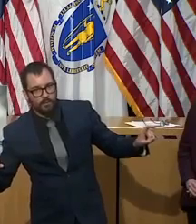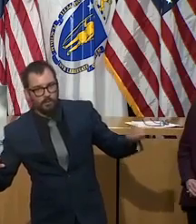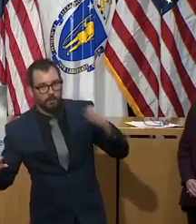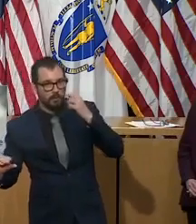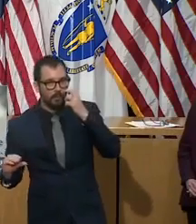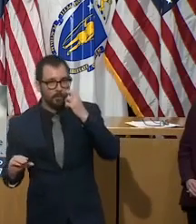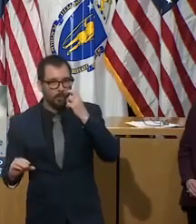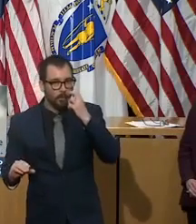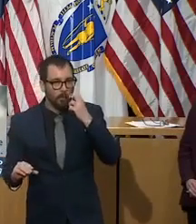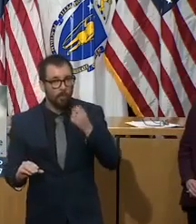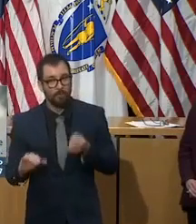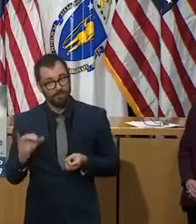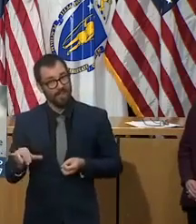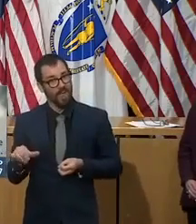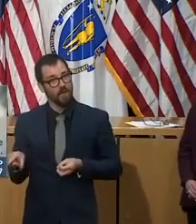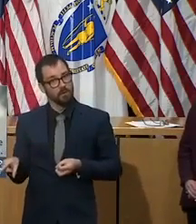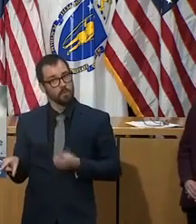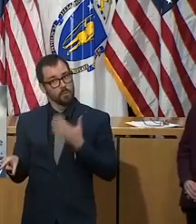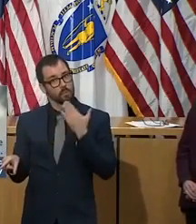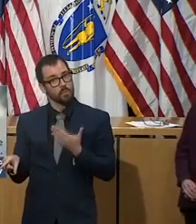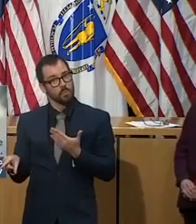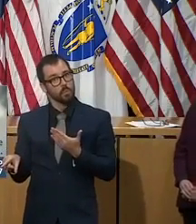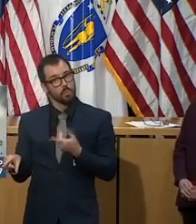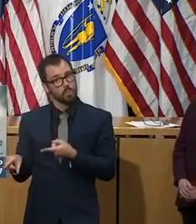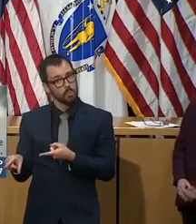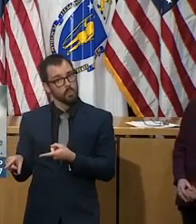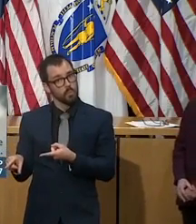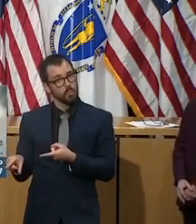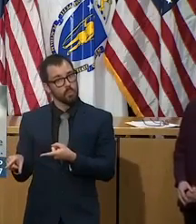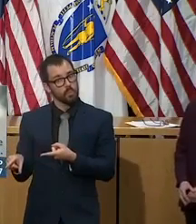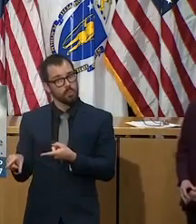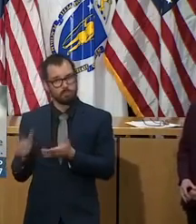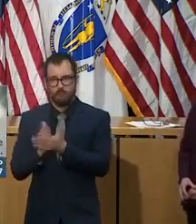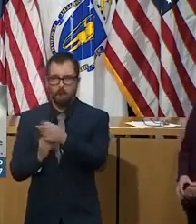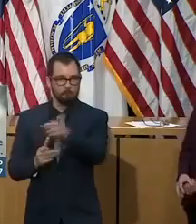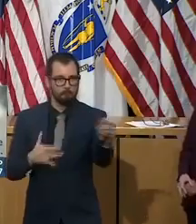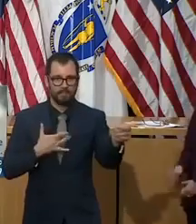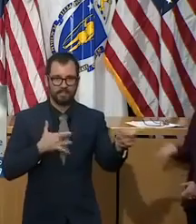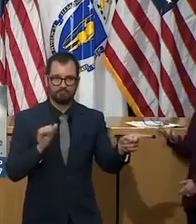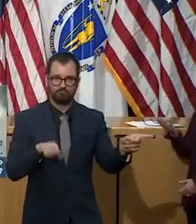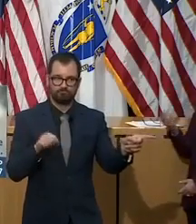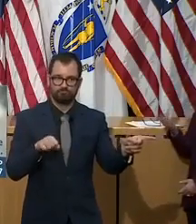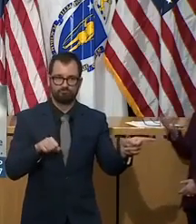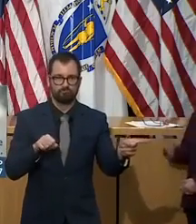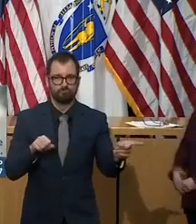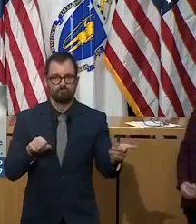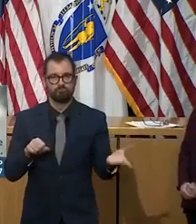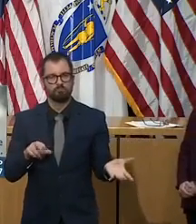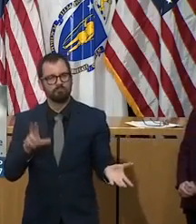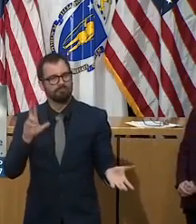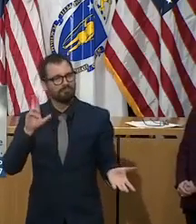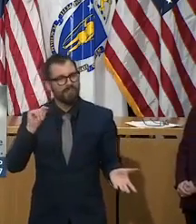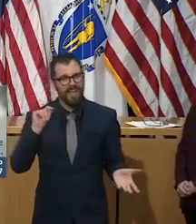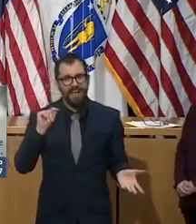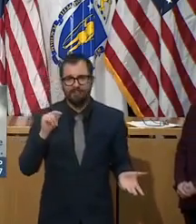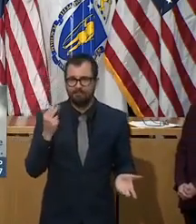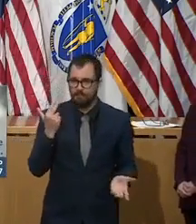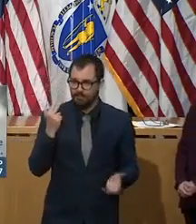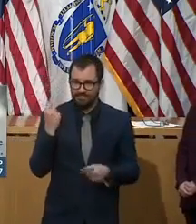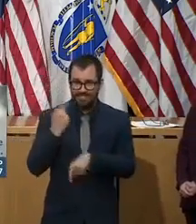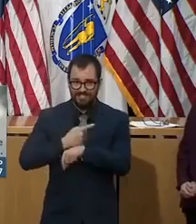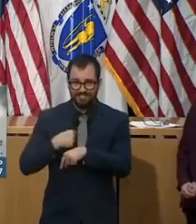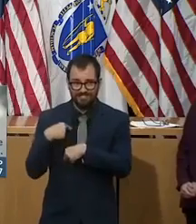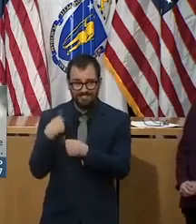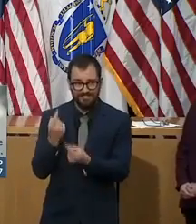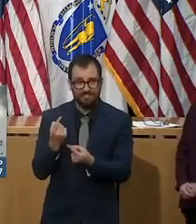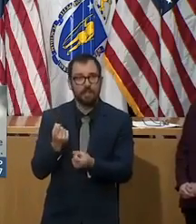gone down. The last couple of days, it was around 14%, wasn't it? 15? 17?